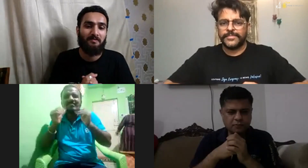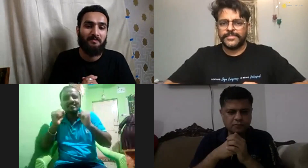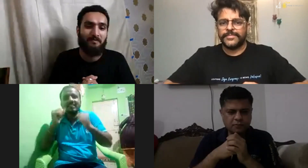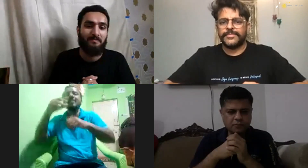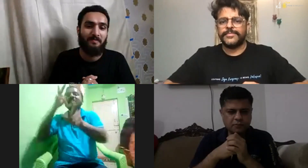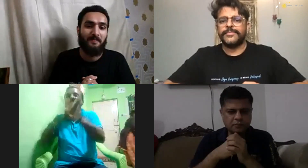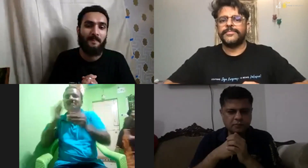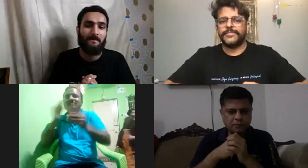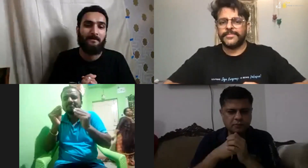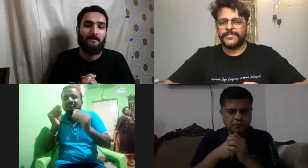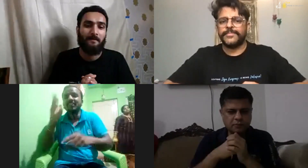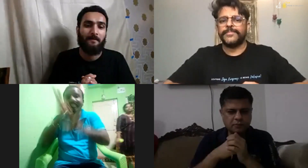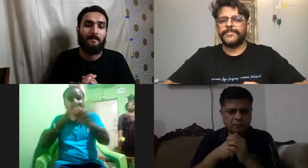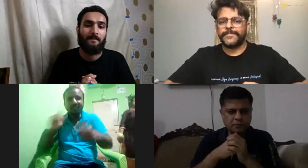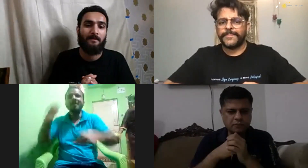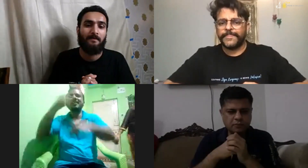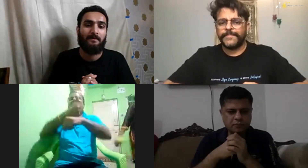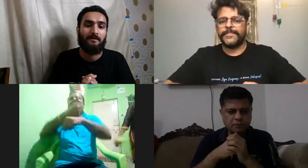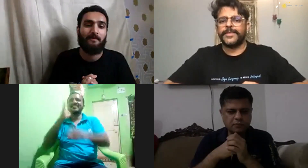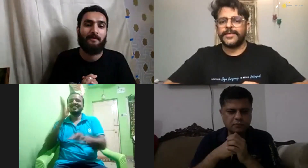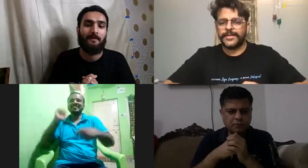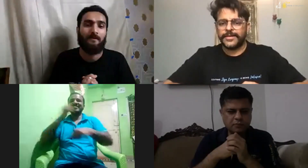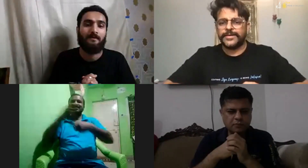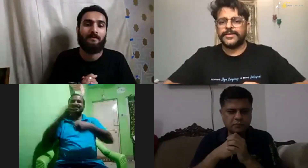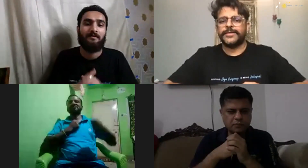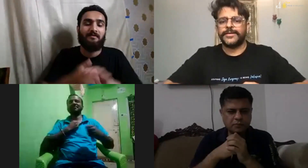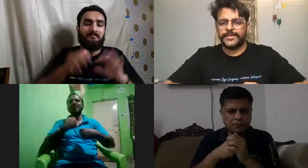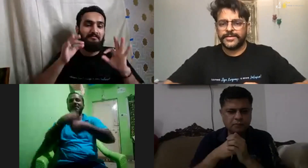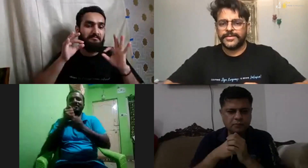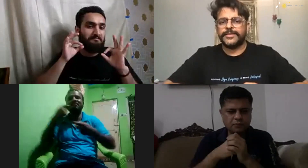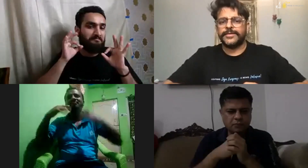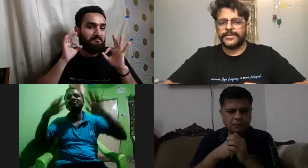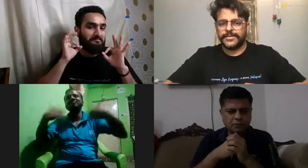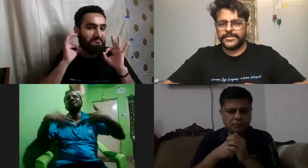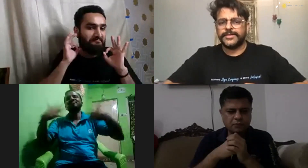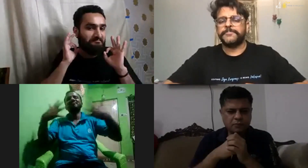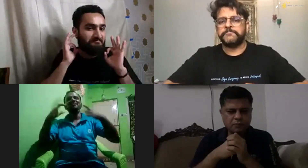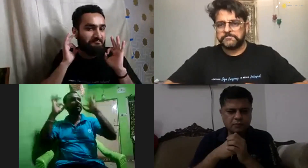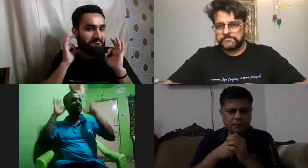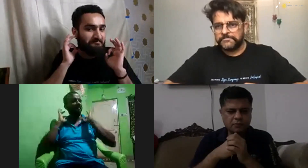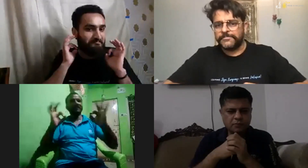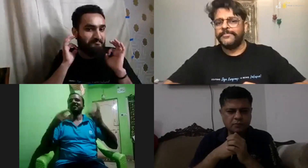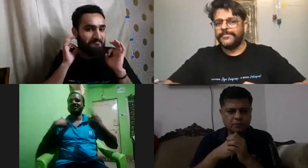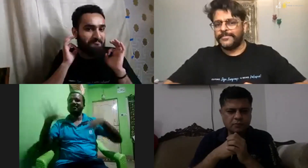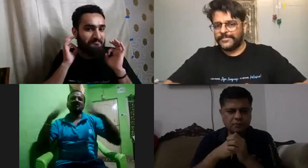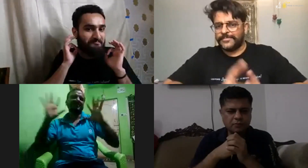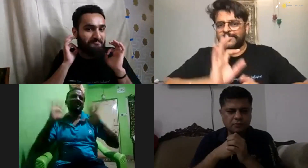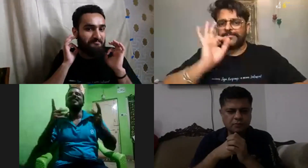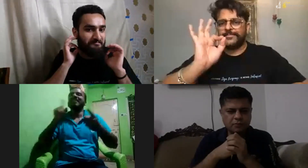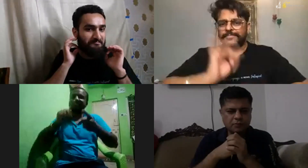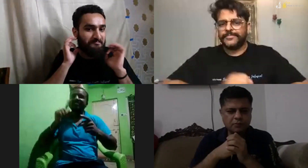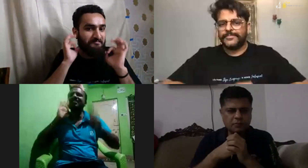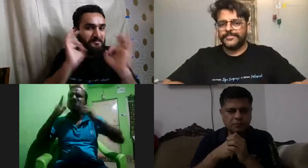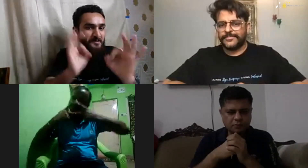So that's how I've started and planned to doing this thing. So it's been 4 years I've been doing this